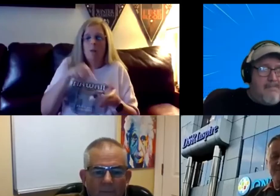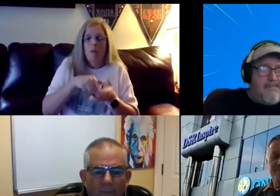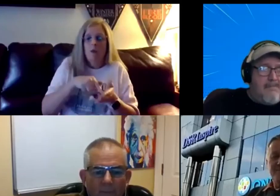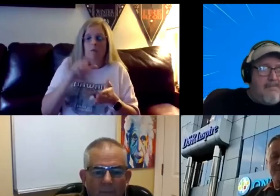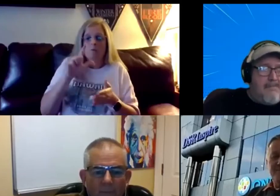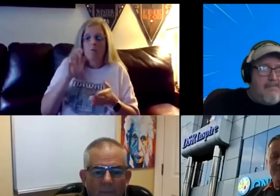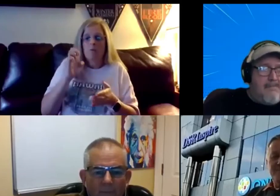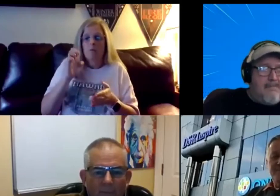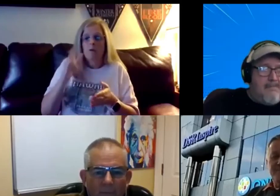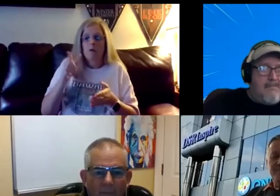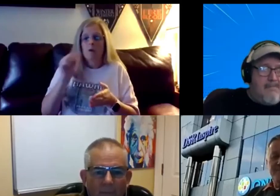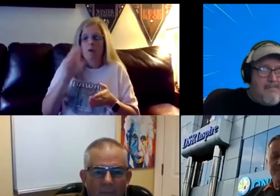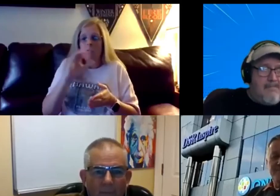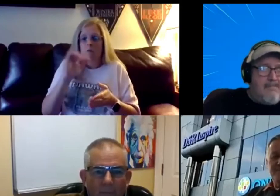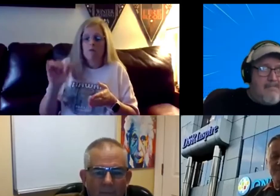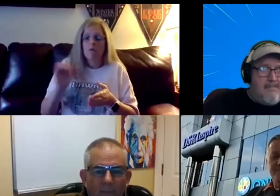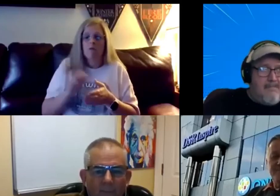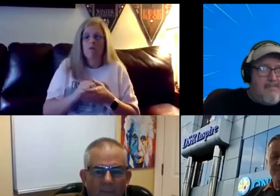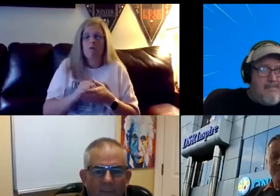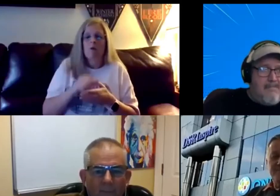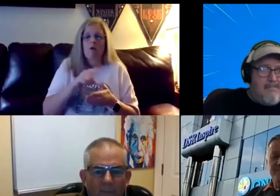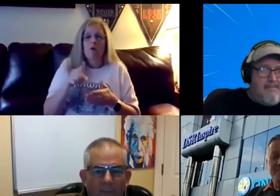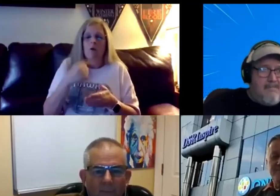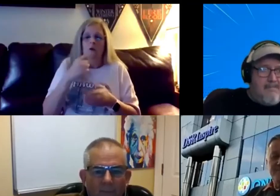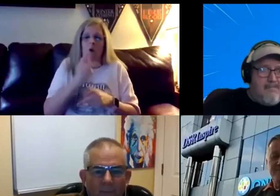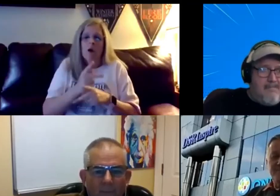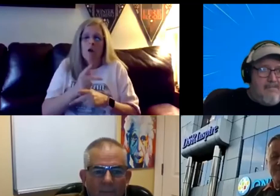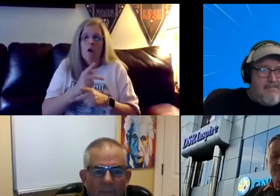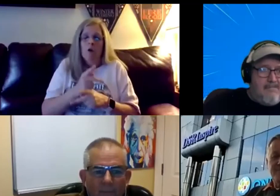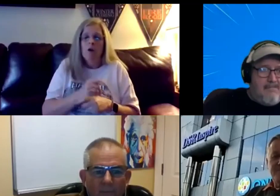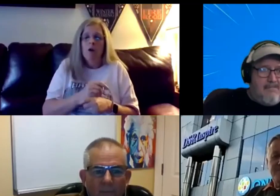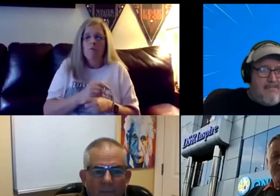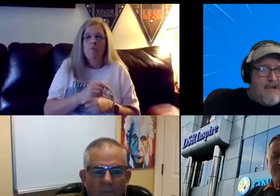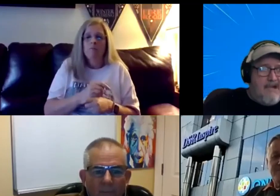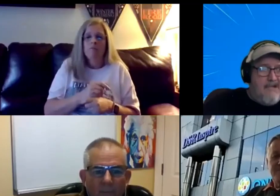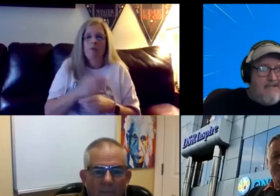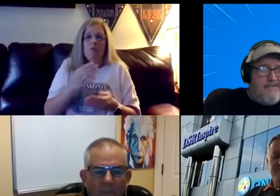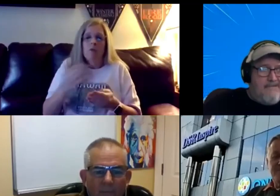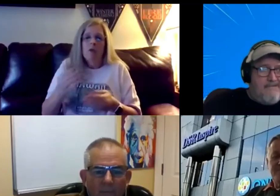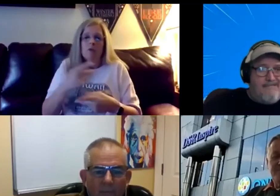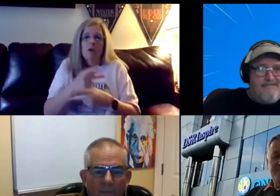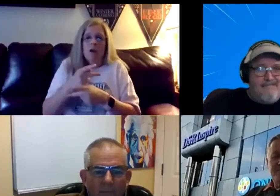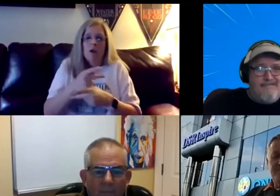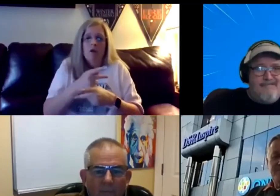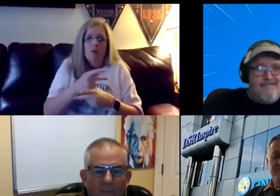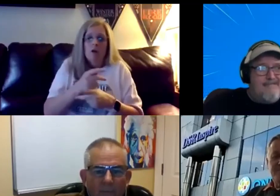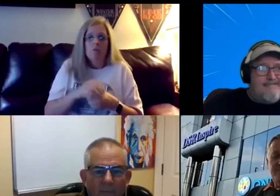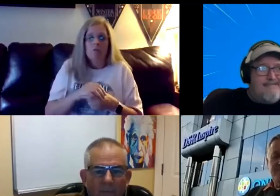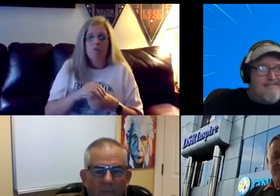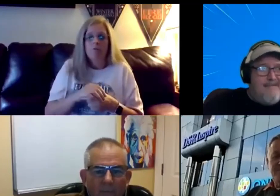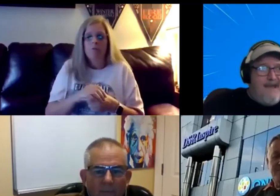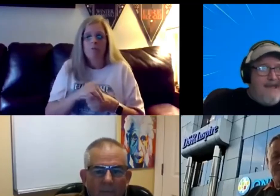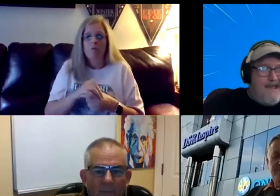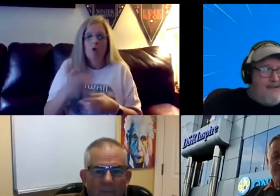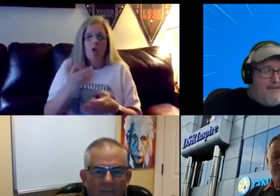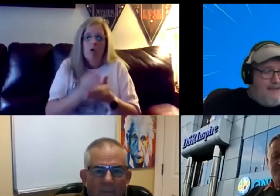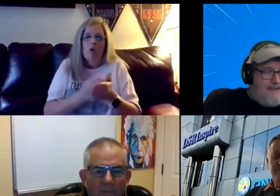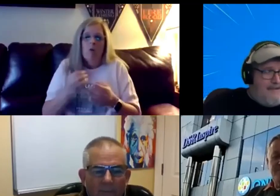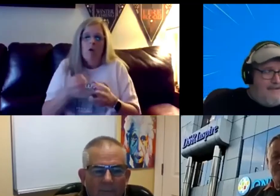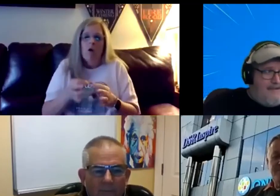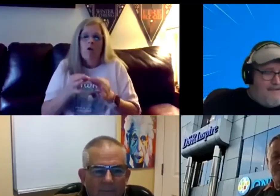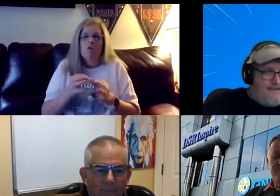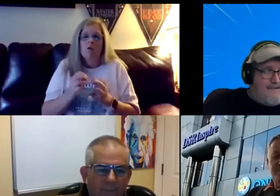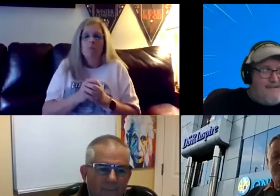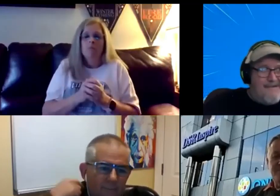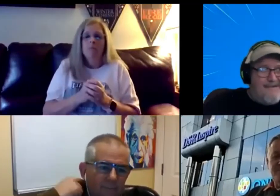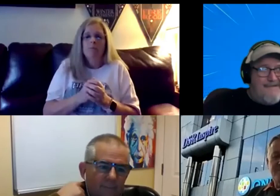dynasty to those that I care about, those causes that I care about. And you can be part of it. So